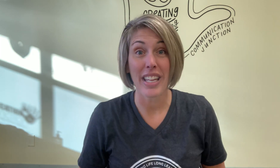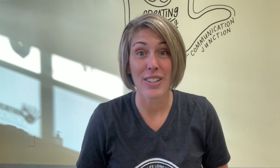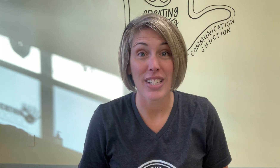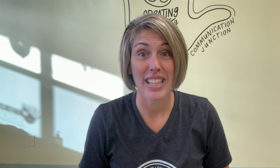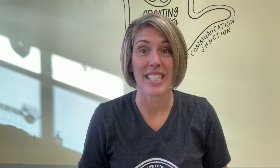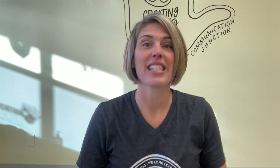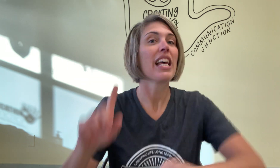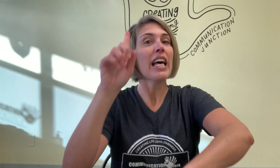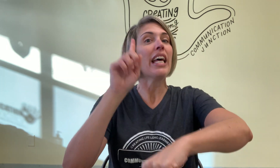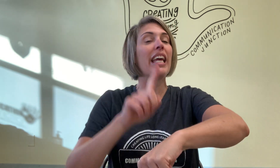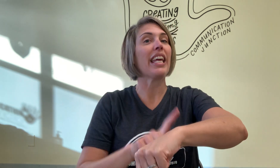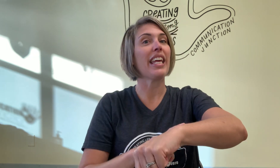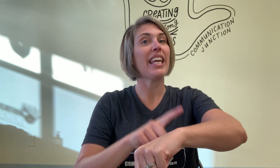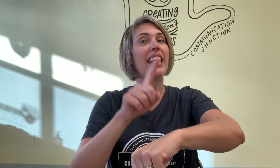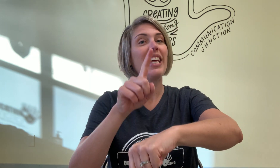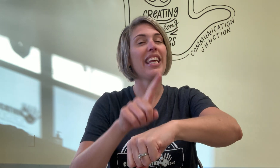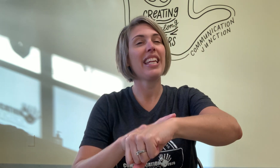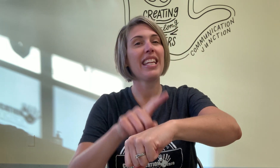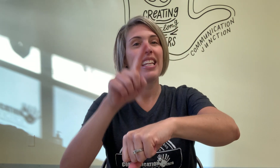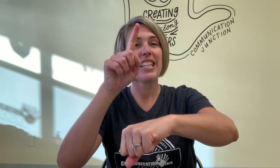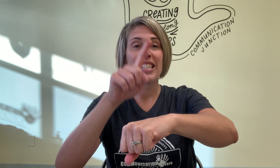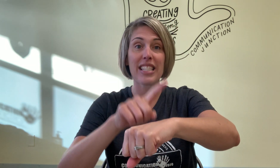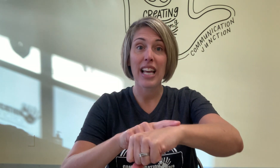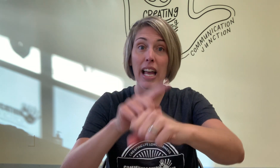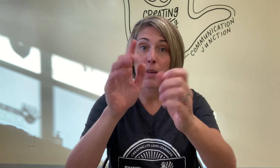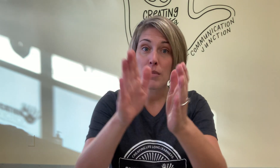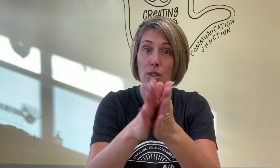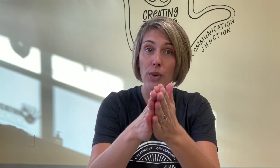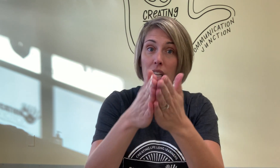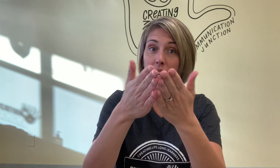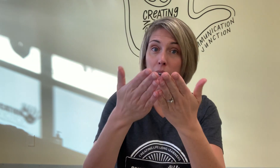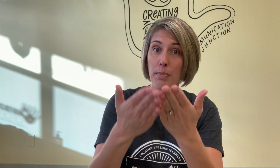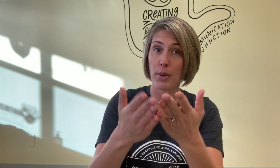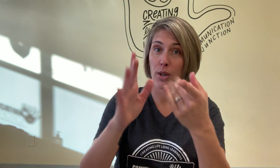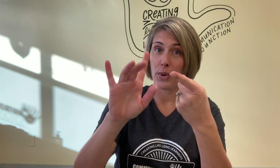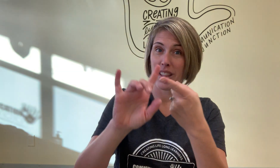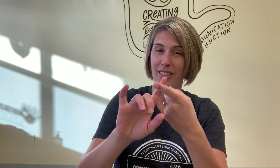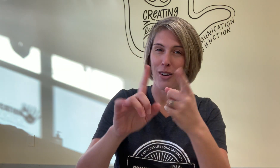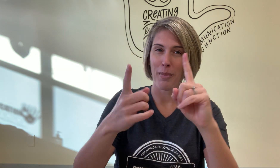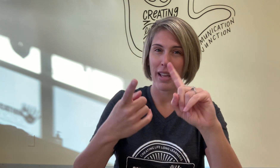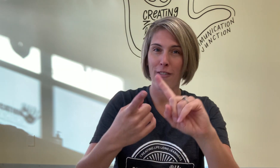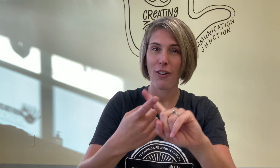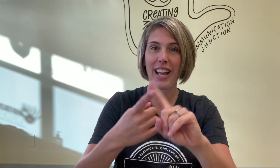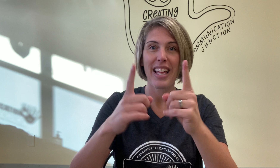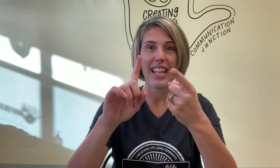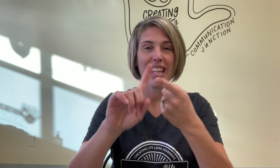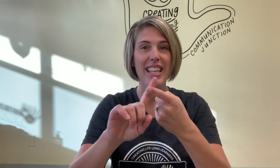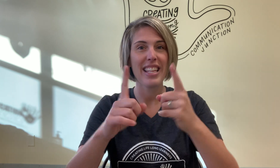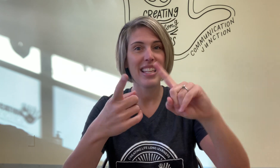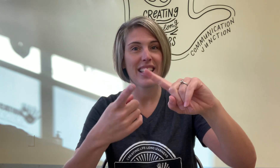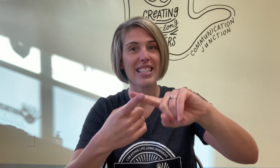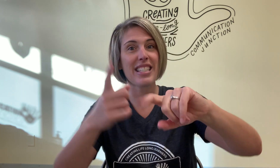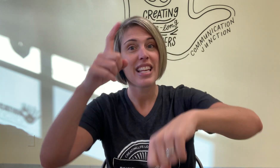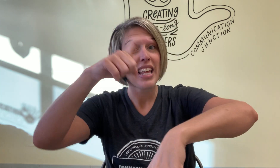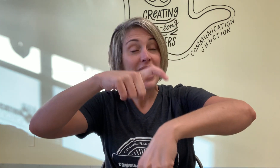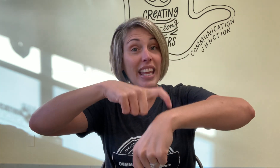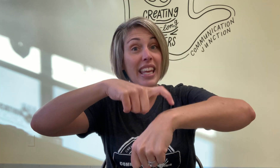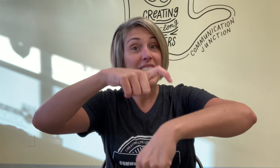It was like this. It is time to read a book with all my friends. It